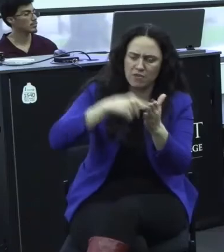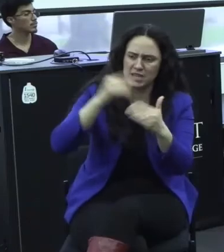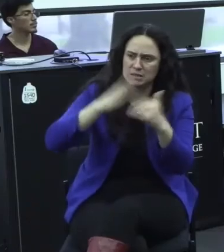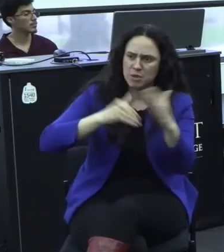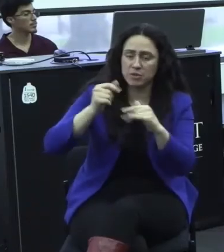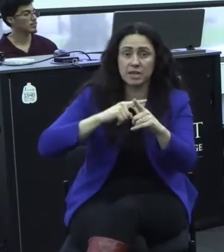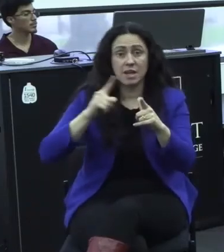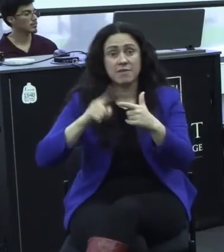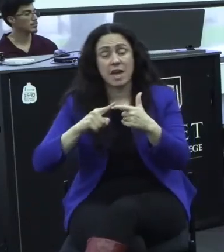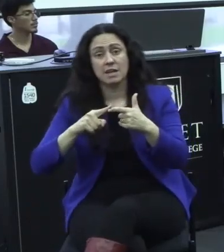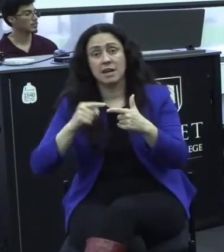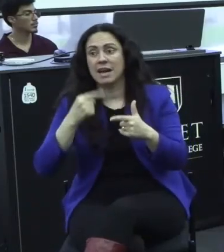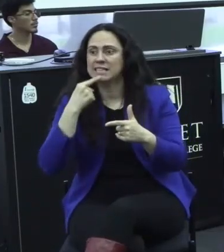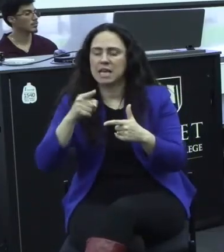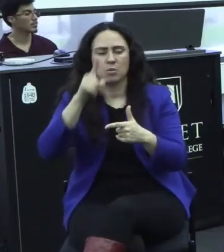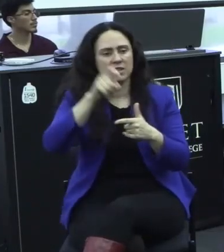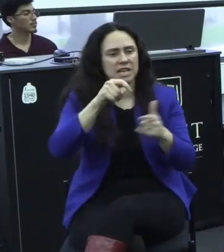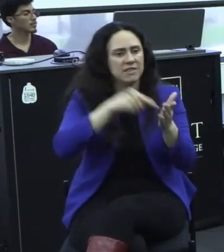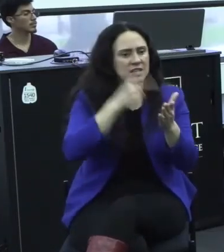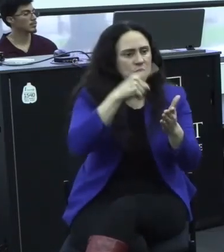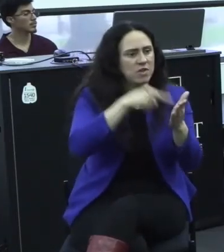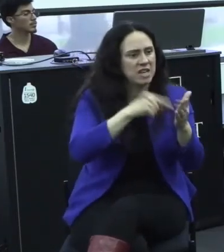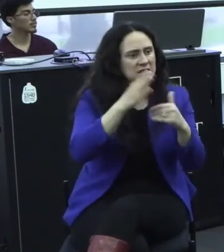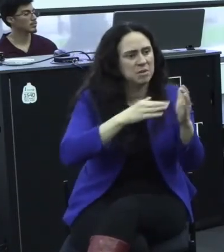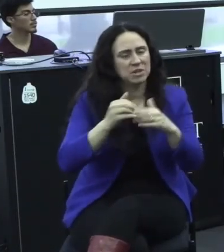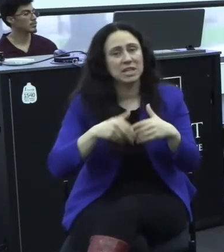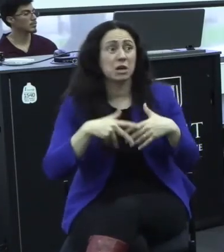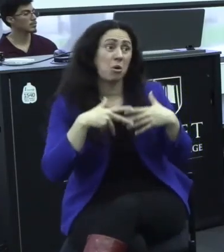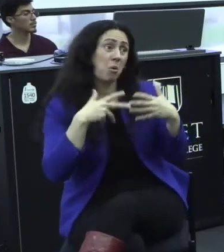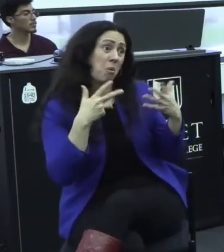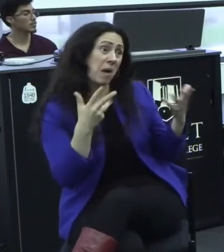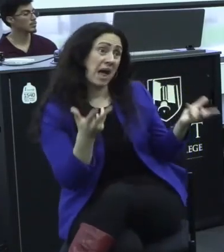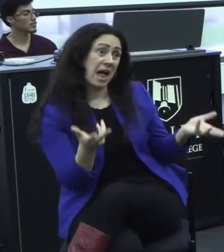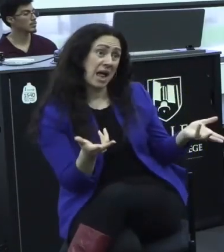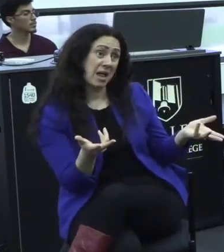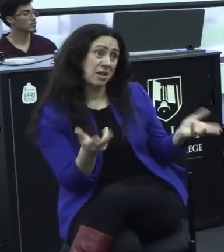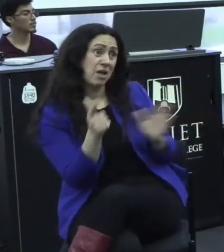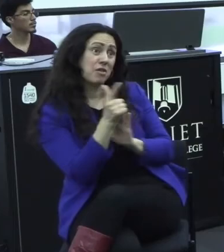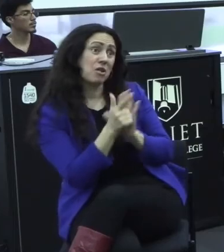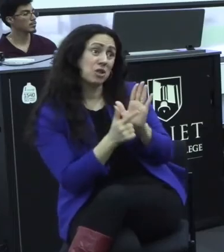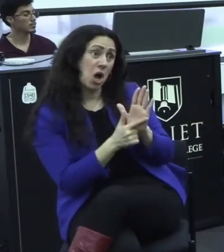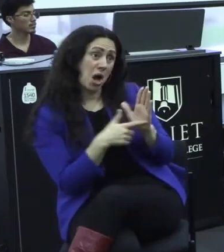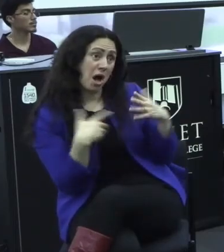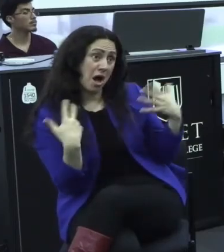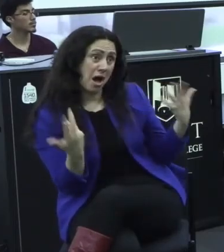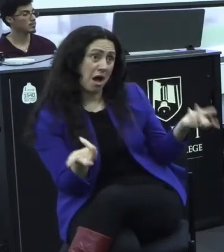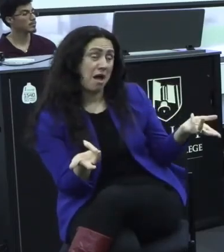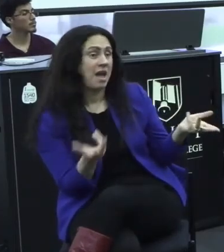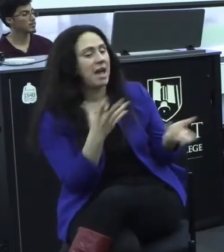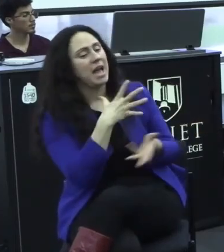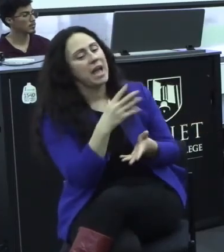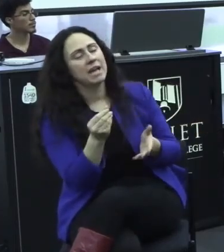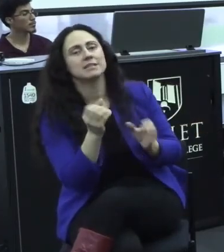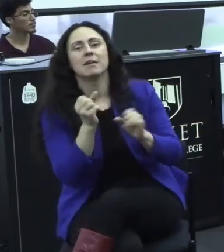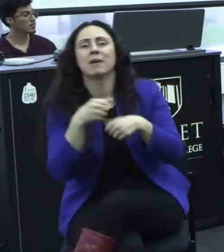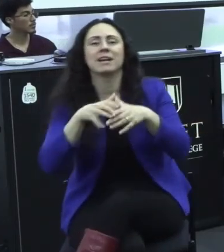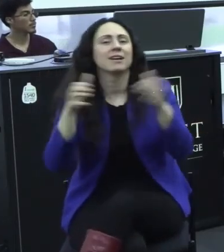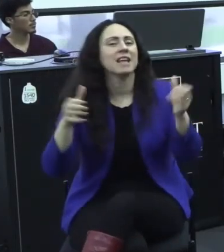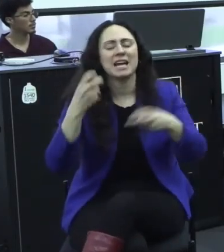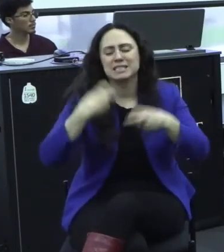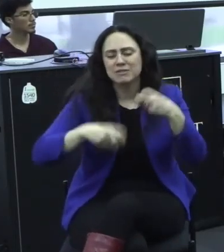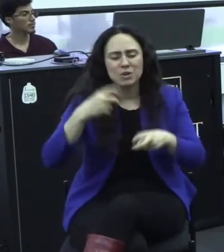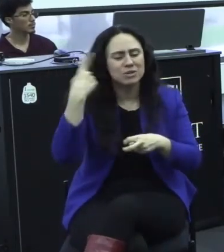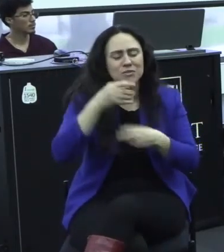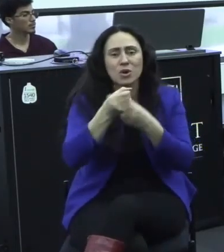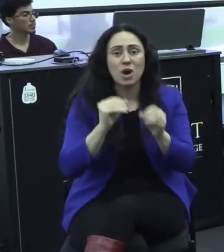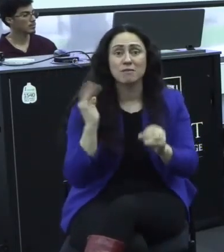And then I say, well, we need this in this building. They're like, well, the law. And it made a lot of difficulties for an